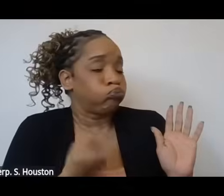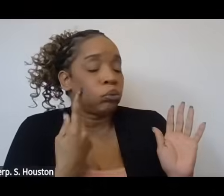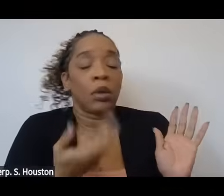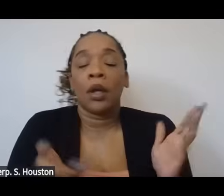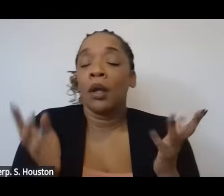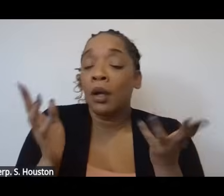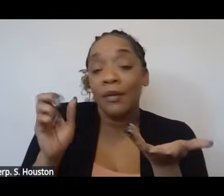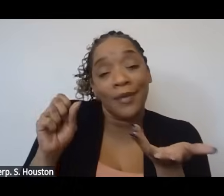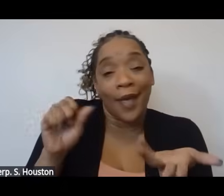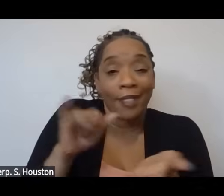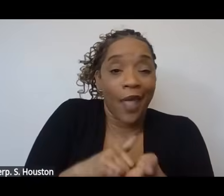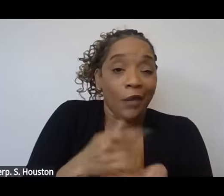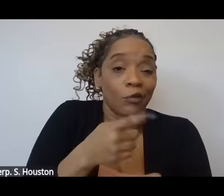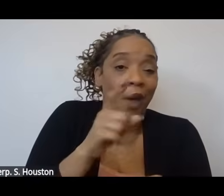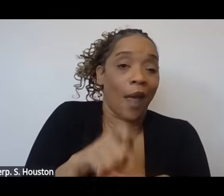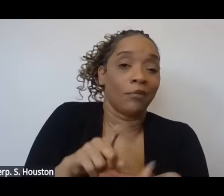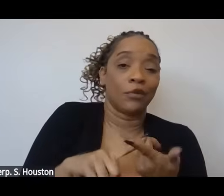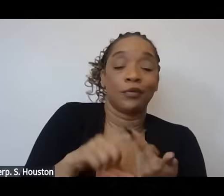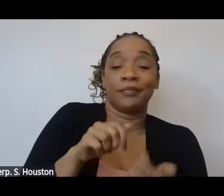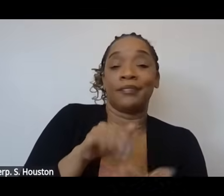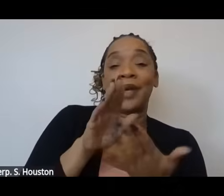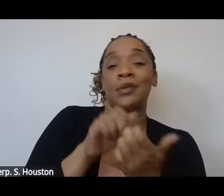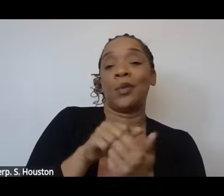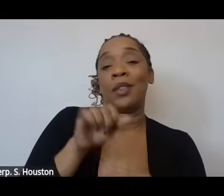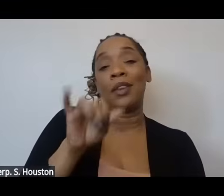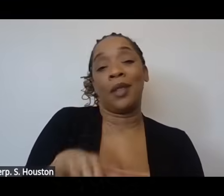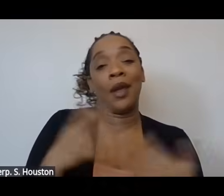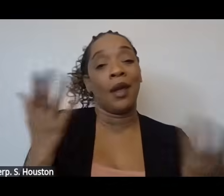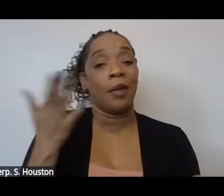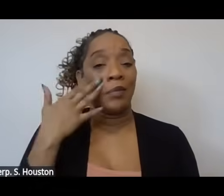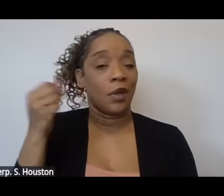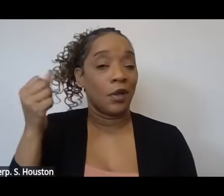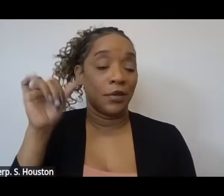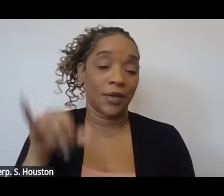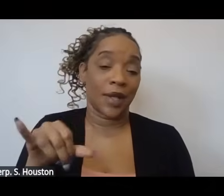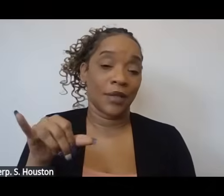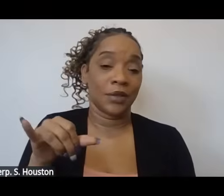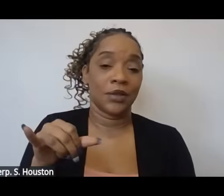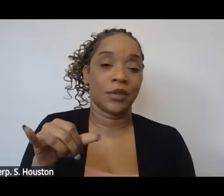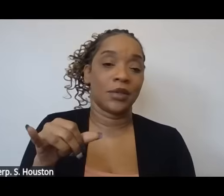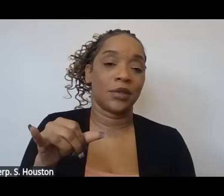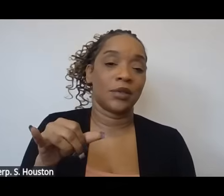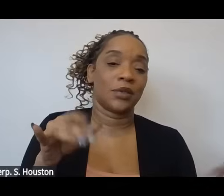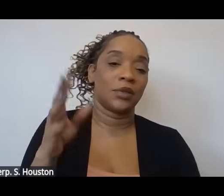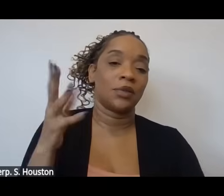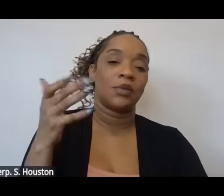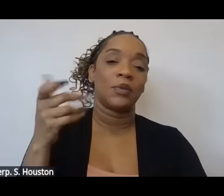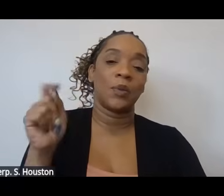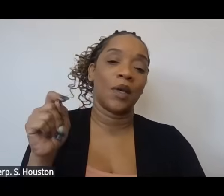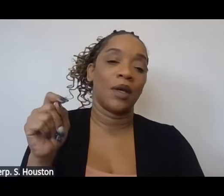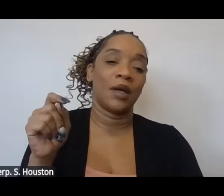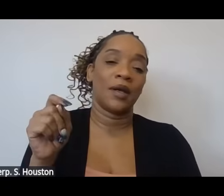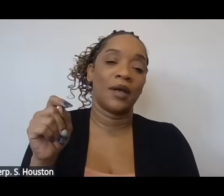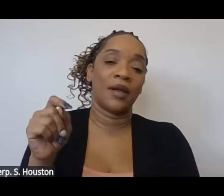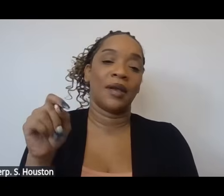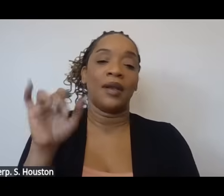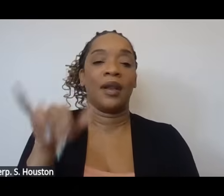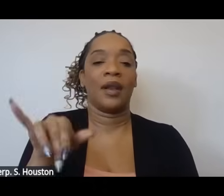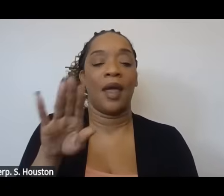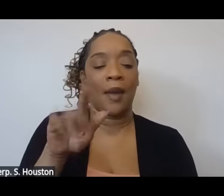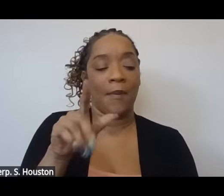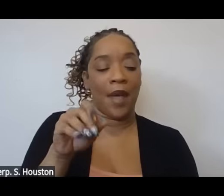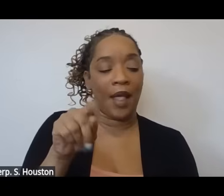the candidate or the ballot question committee has to be careful about the circulators they use. Yeah. They don't want